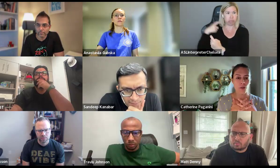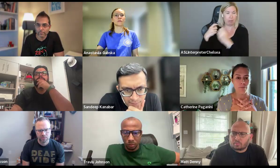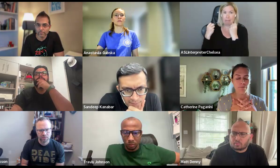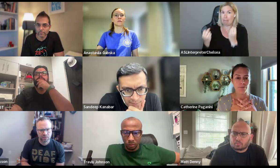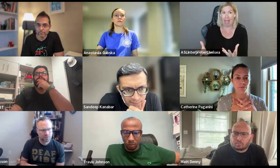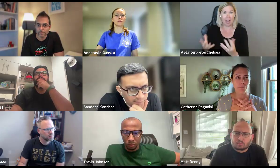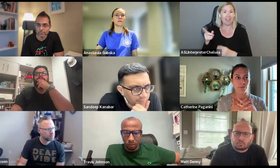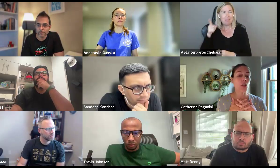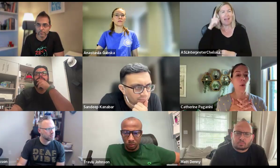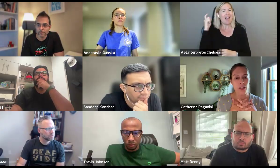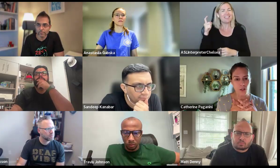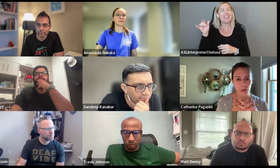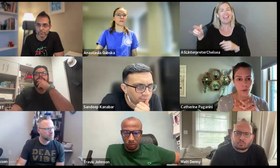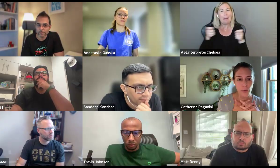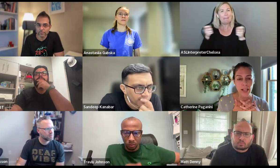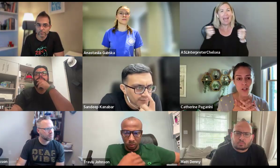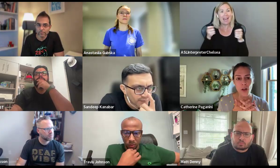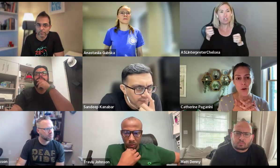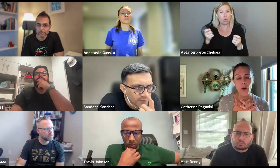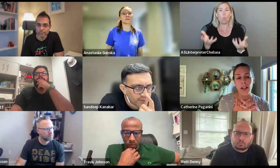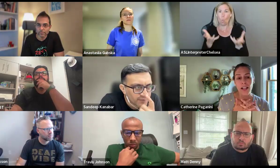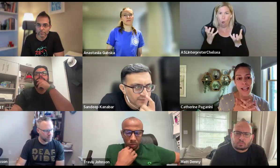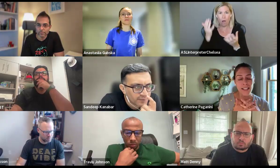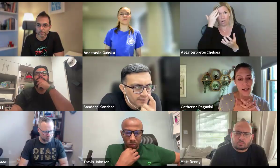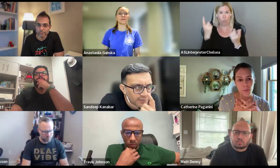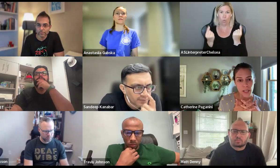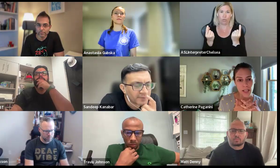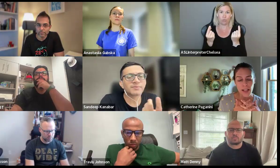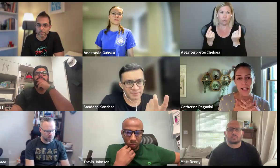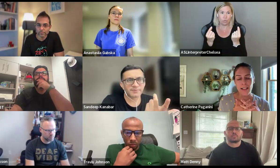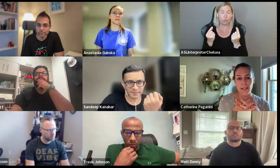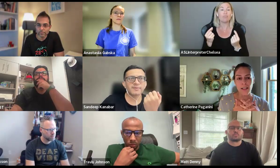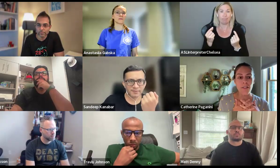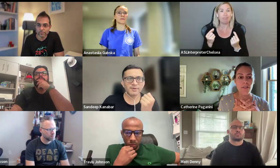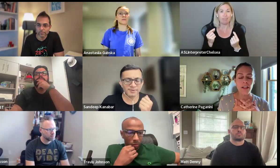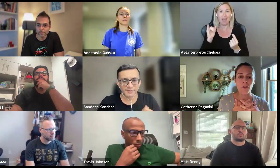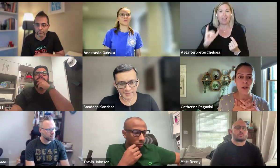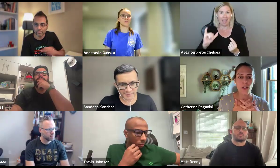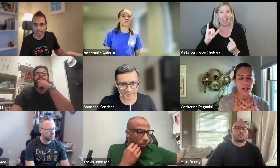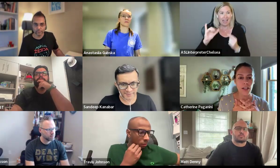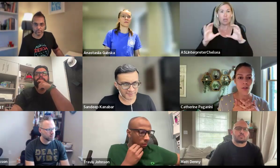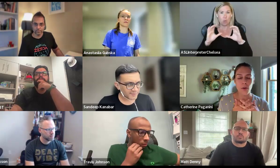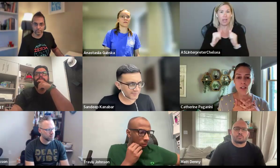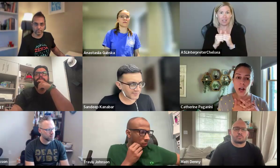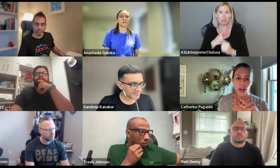to know what to do. And so that tells me that even if you are talking to